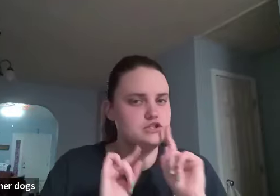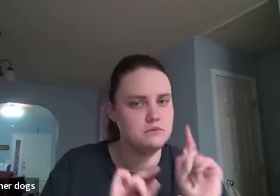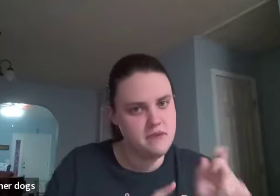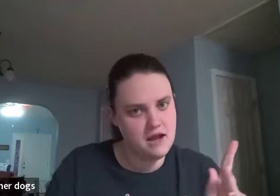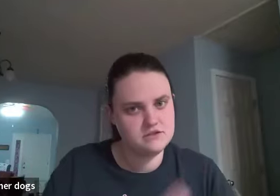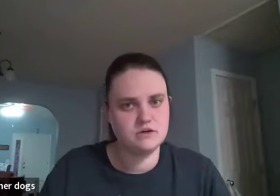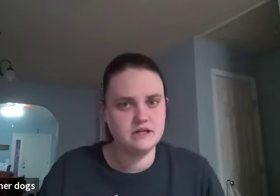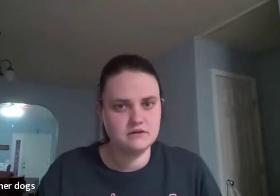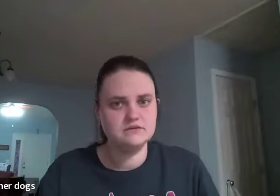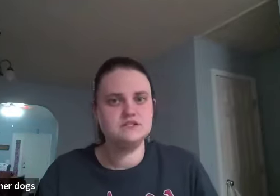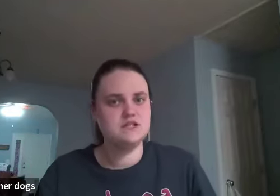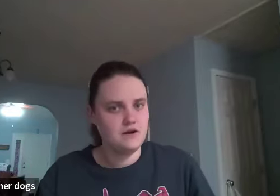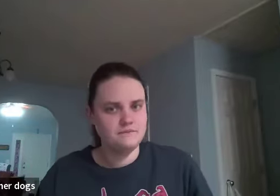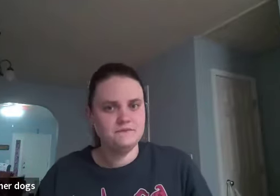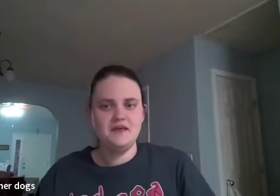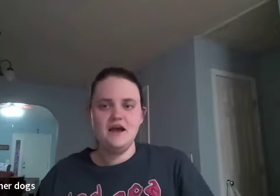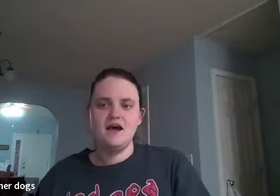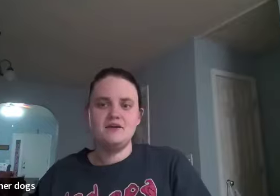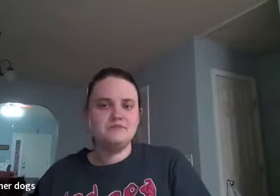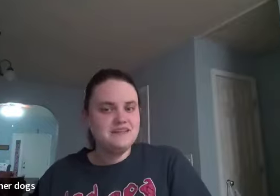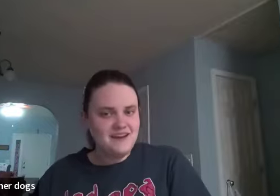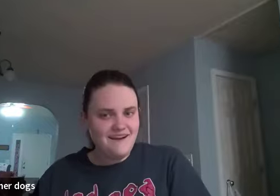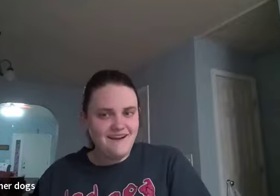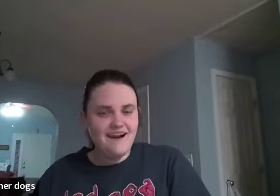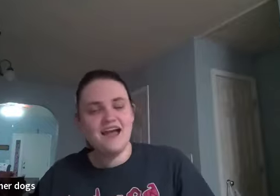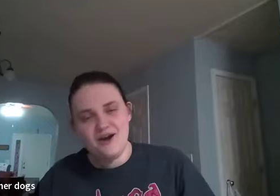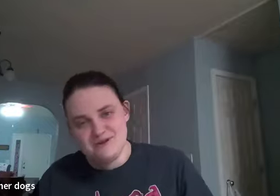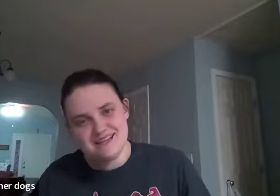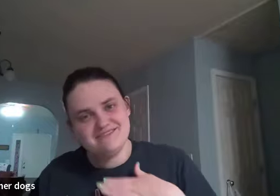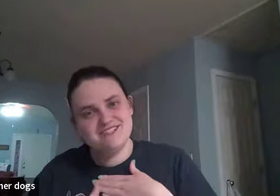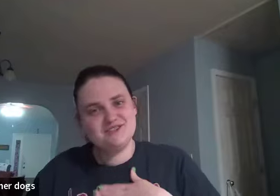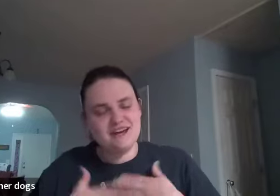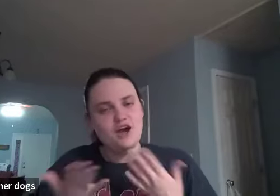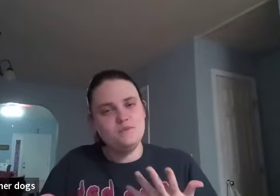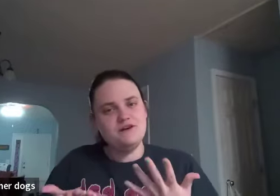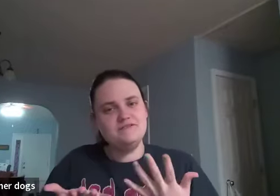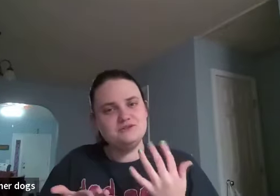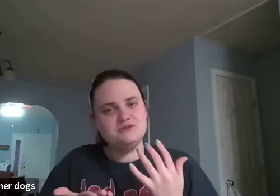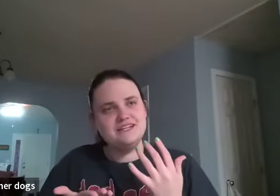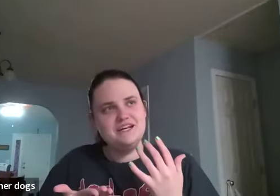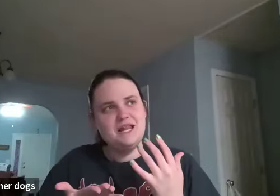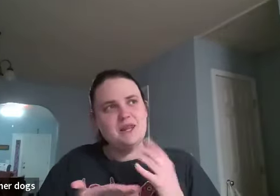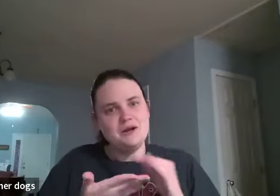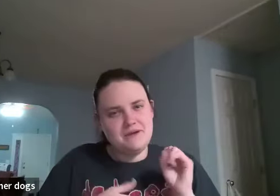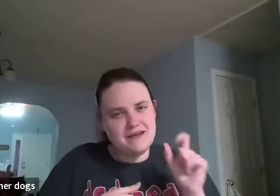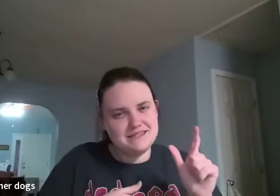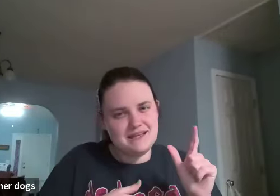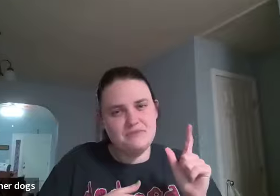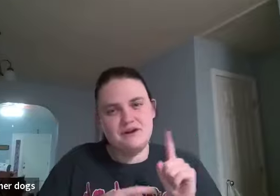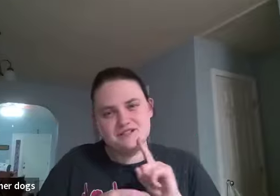answer back, sort of deal. But yeah, I hope you guys have enjoyed. I hope y'all have enjoyed learning about ASL, but also